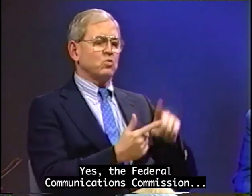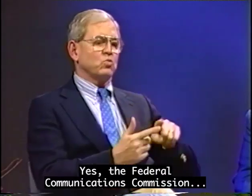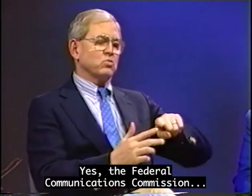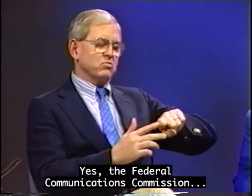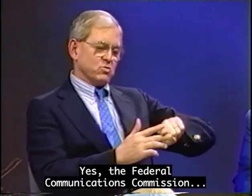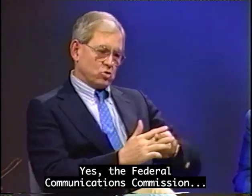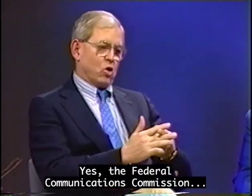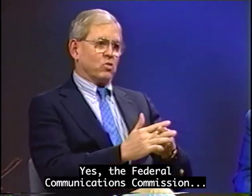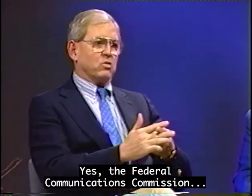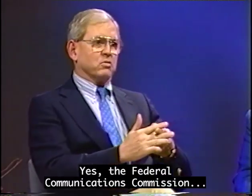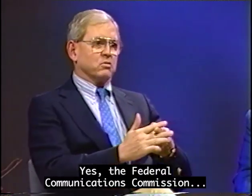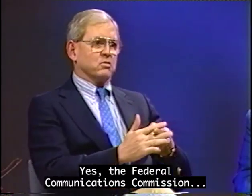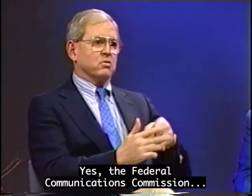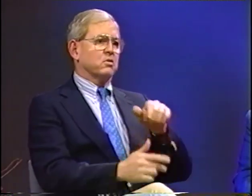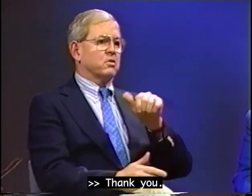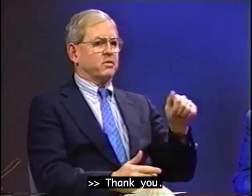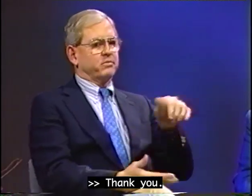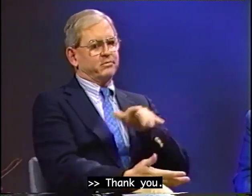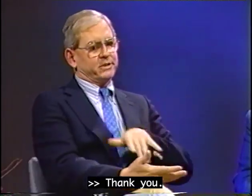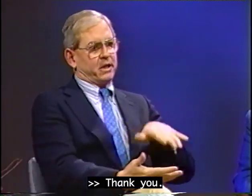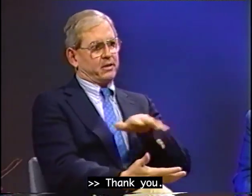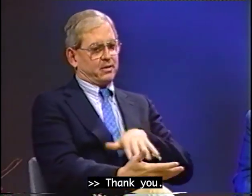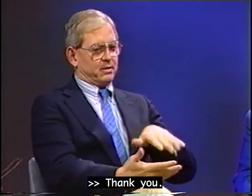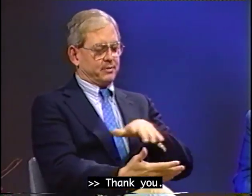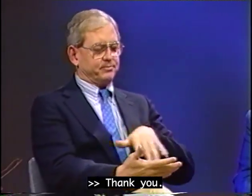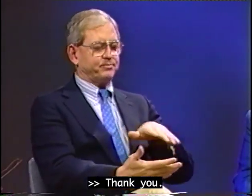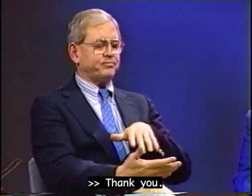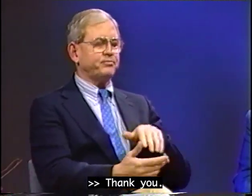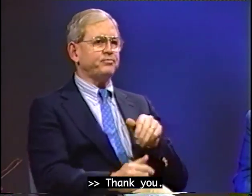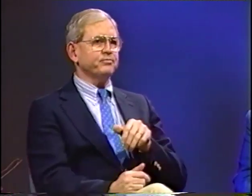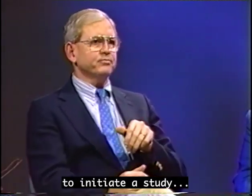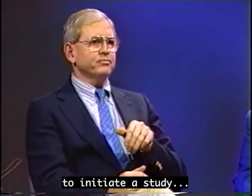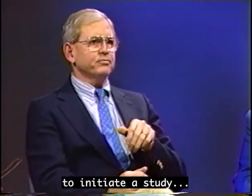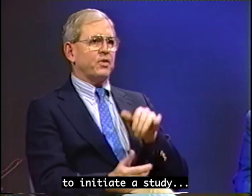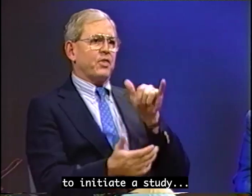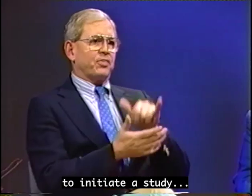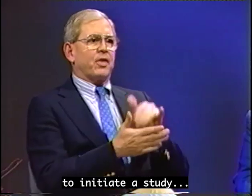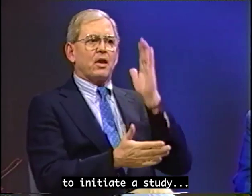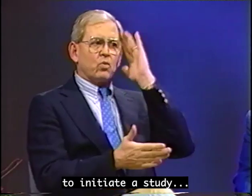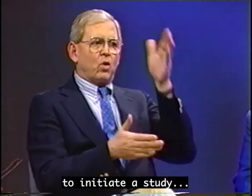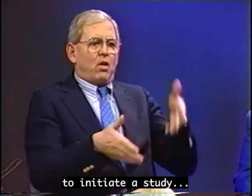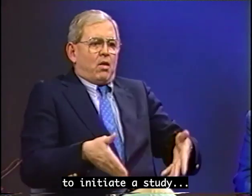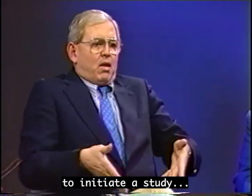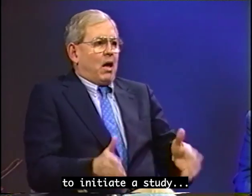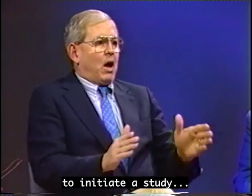Yes, the Federal Communications Commission. Thank you. To initiate a study